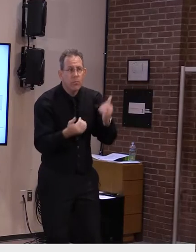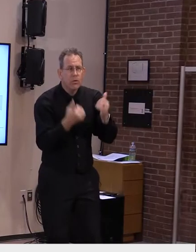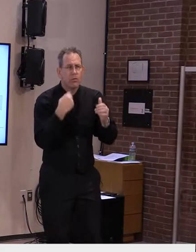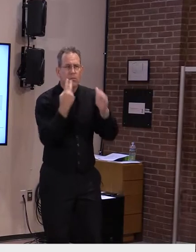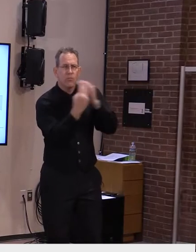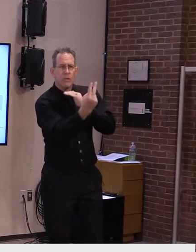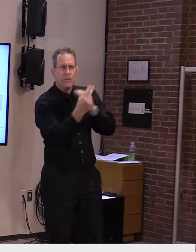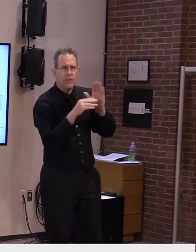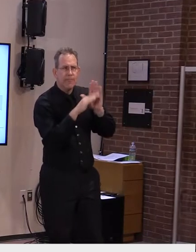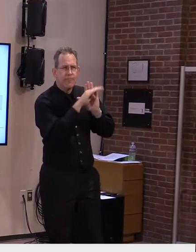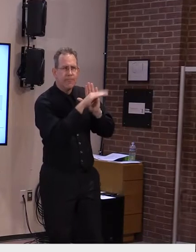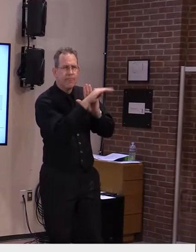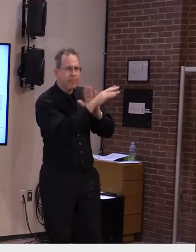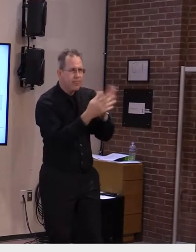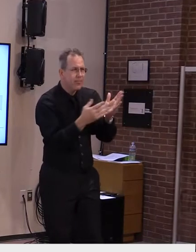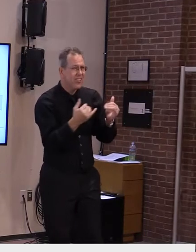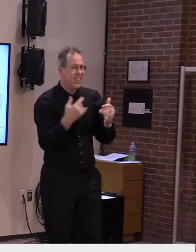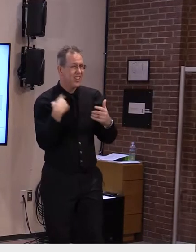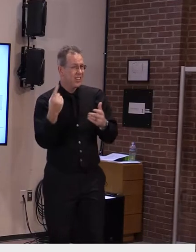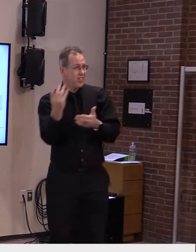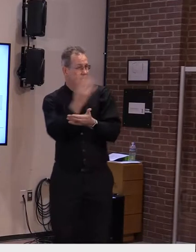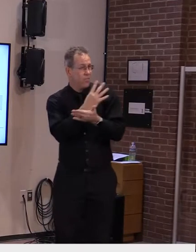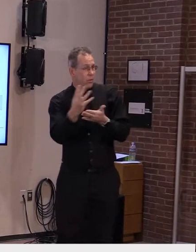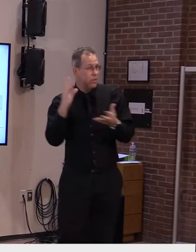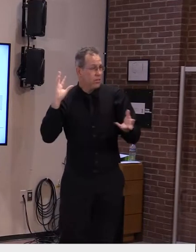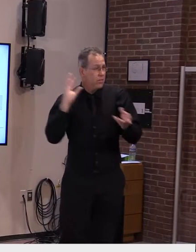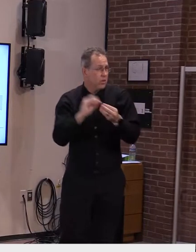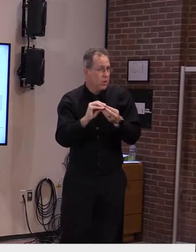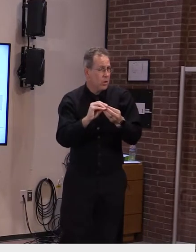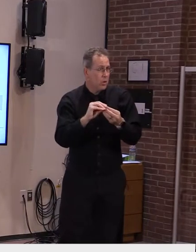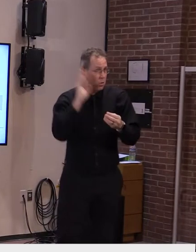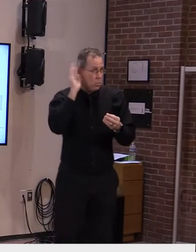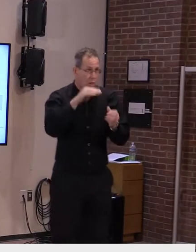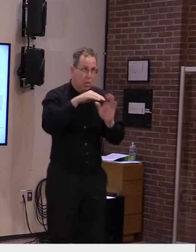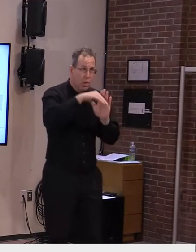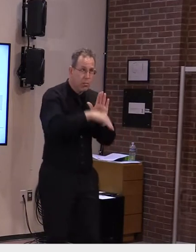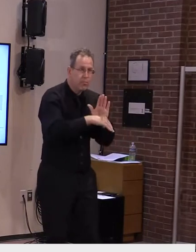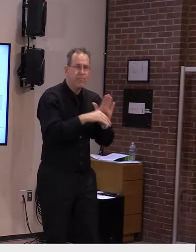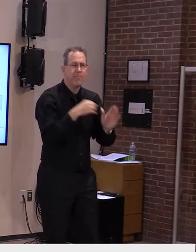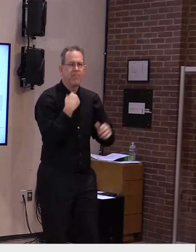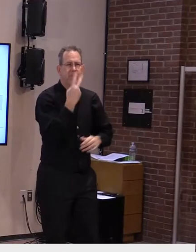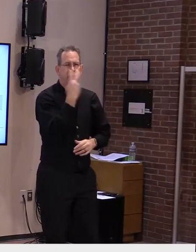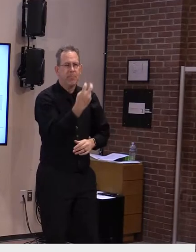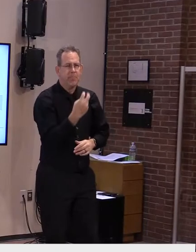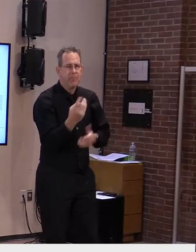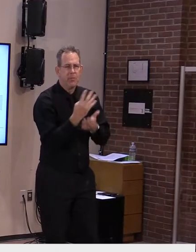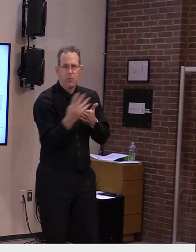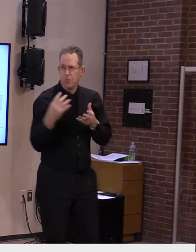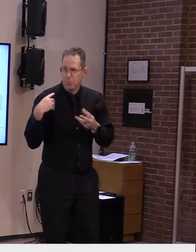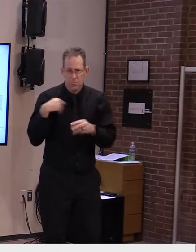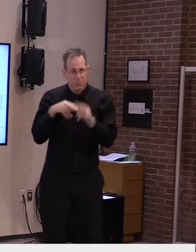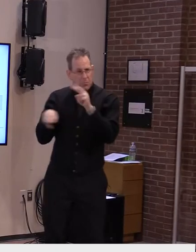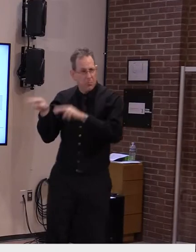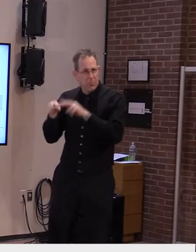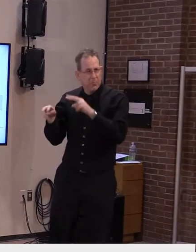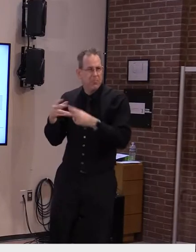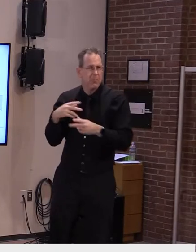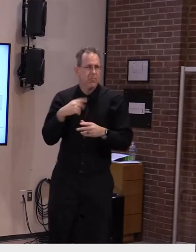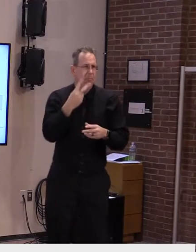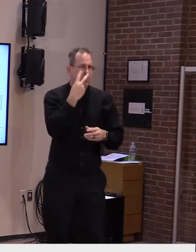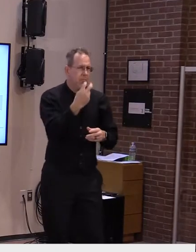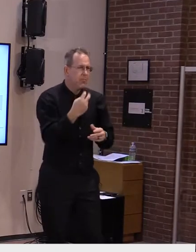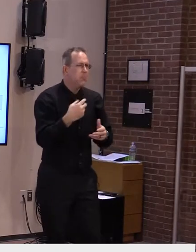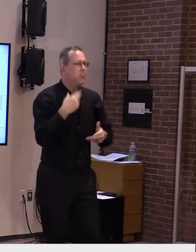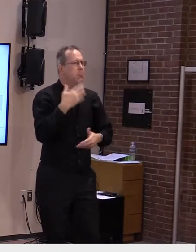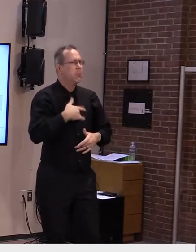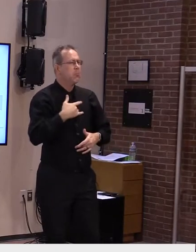4 weeks. We do anticipate that they will get back to where they were prior to Thanksgiving. And then the question, of course, is what is the